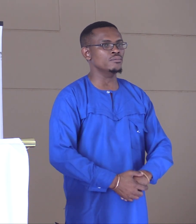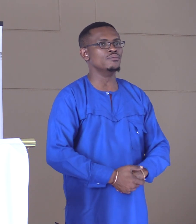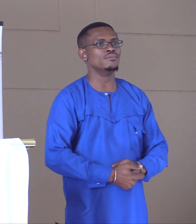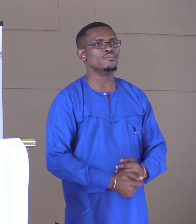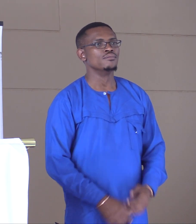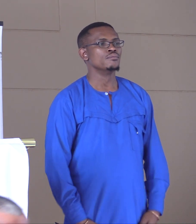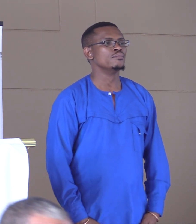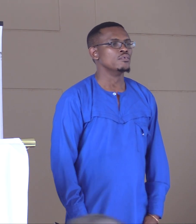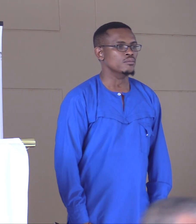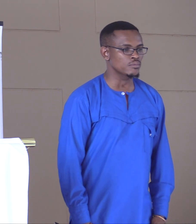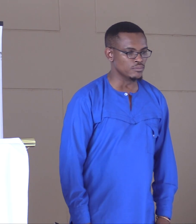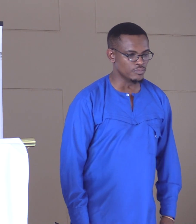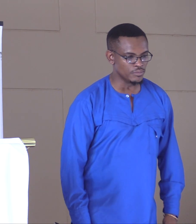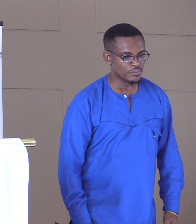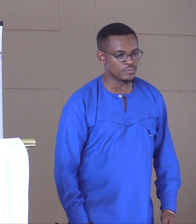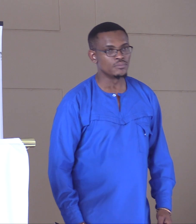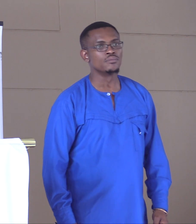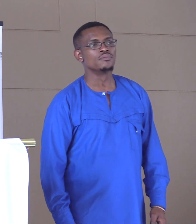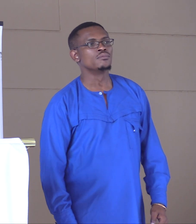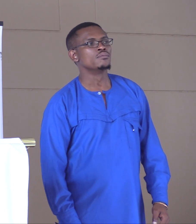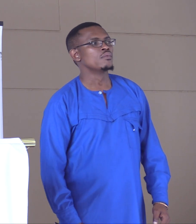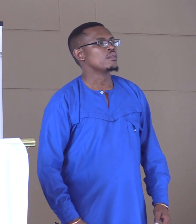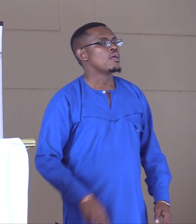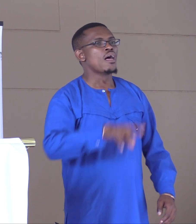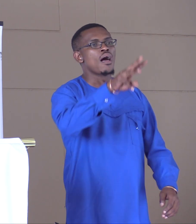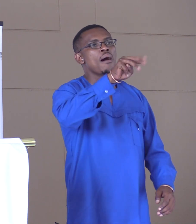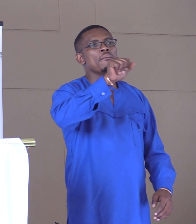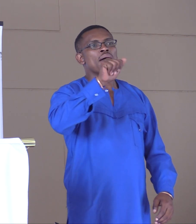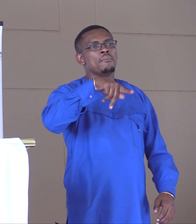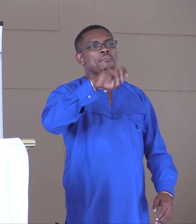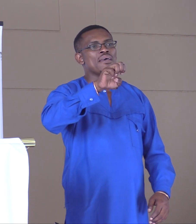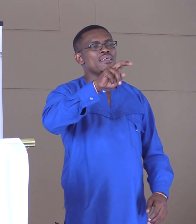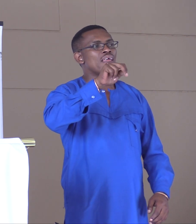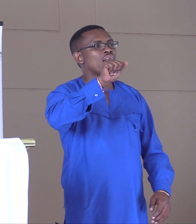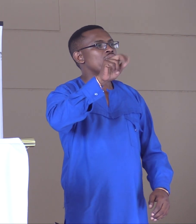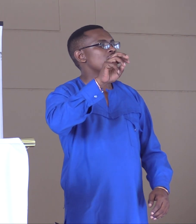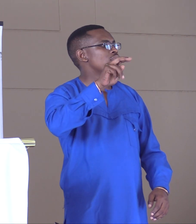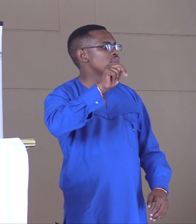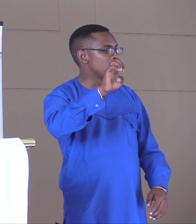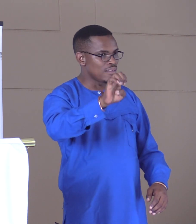Learners of Mapenane, SOS must remain in the hall.